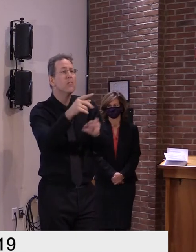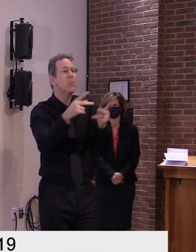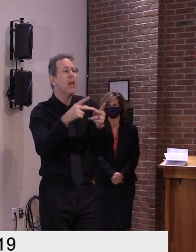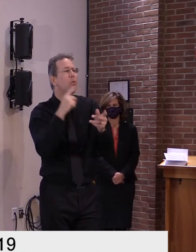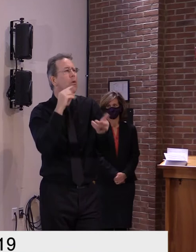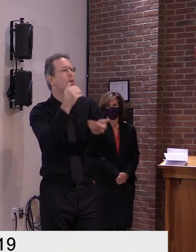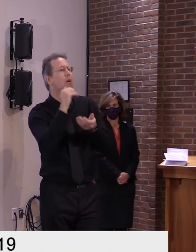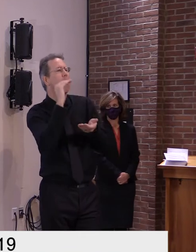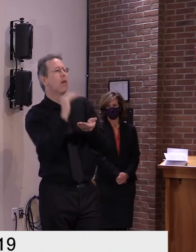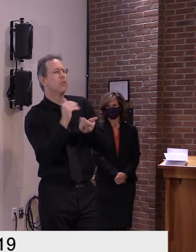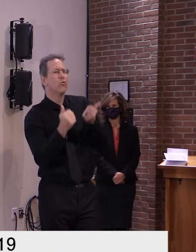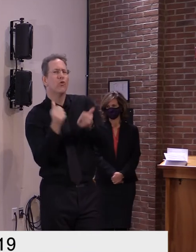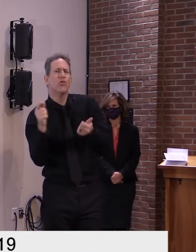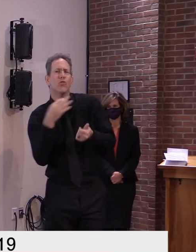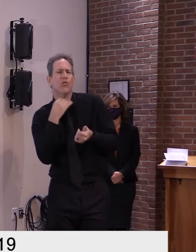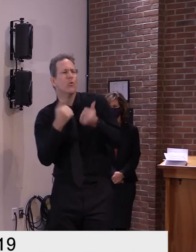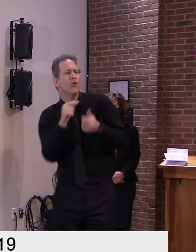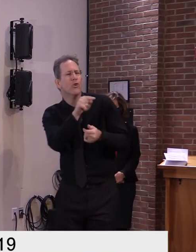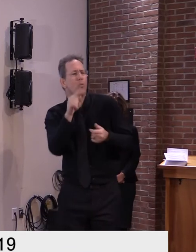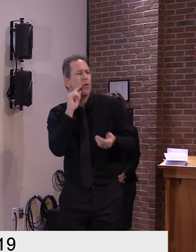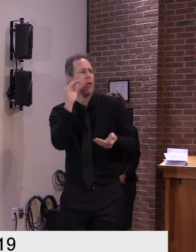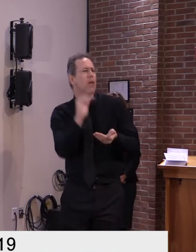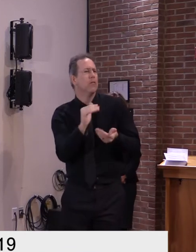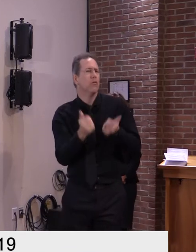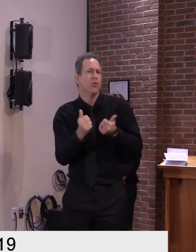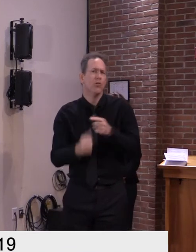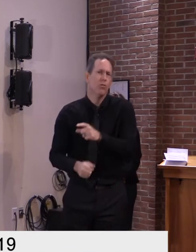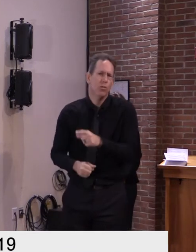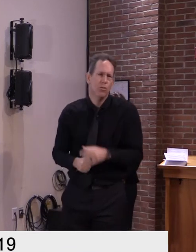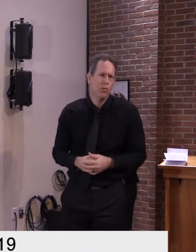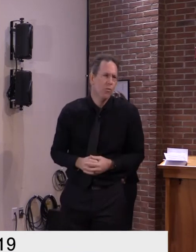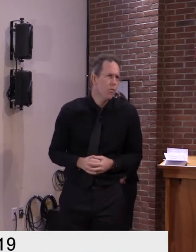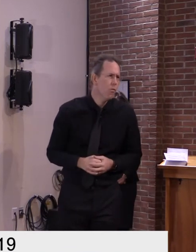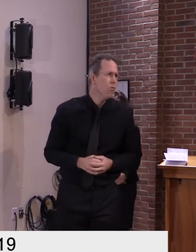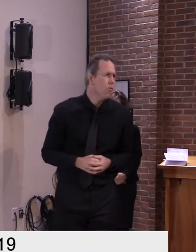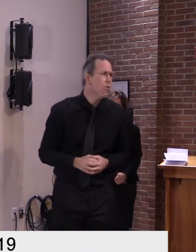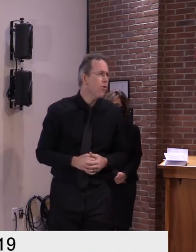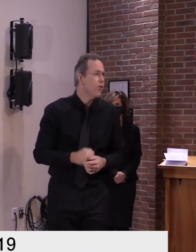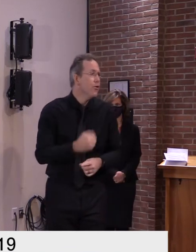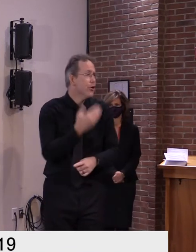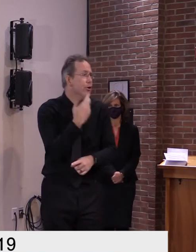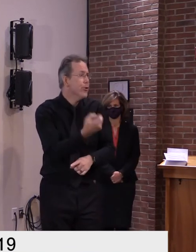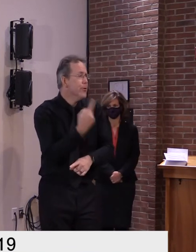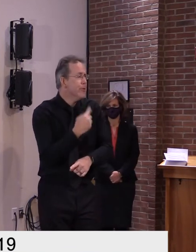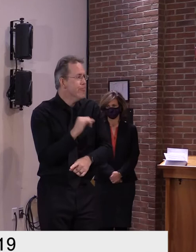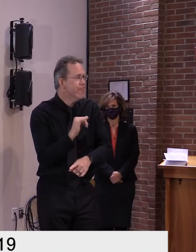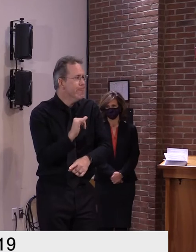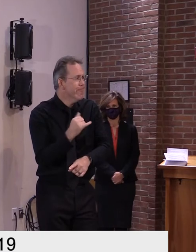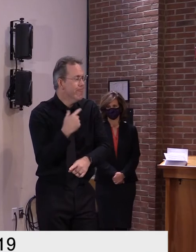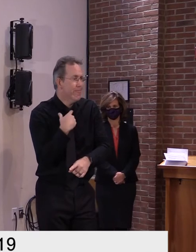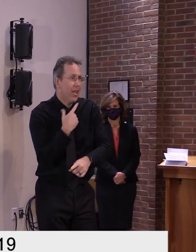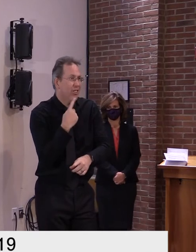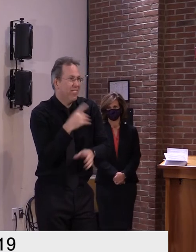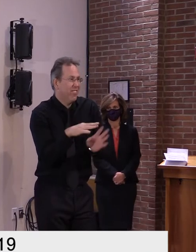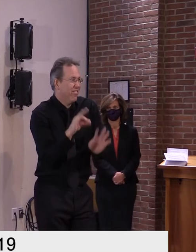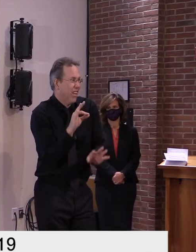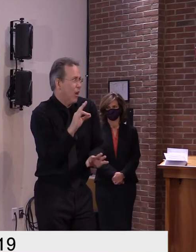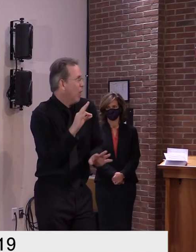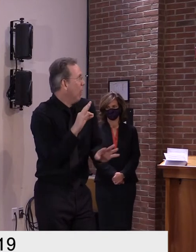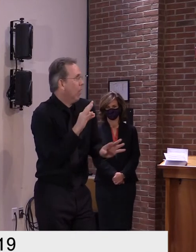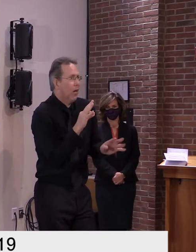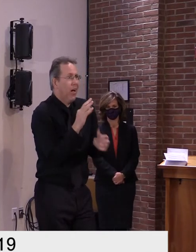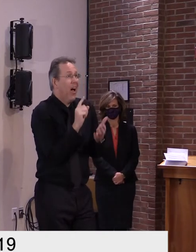To our knowledge, as of this moment, and again, we just got this news, that's going to come out of the allocation to the